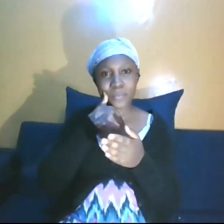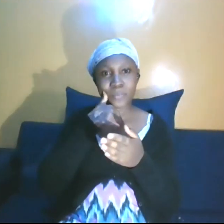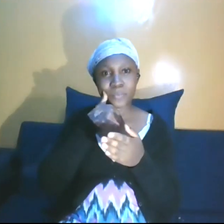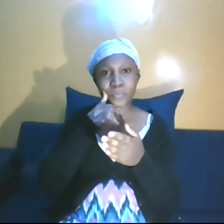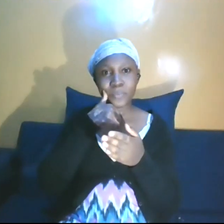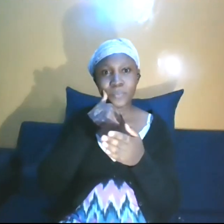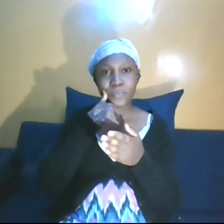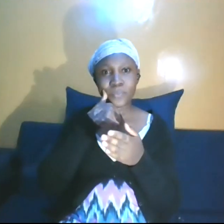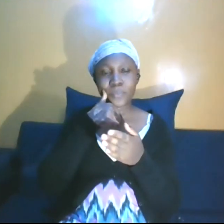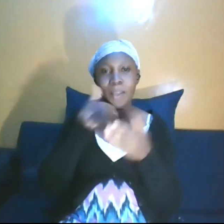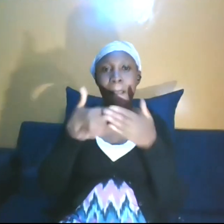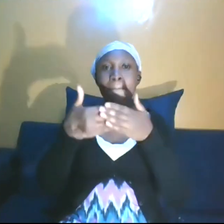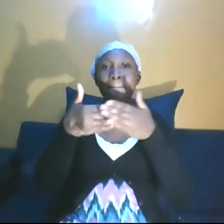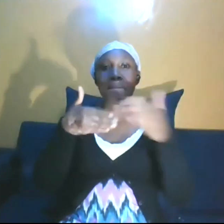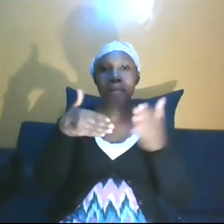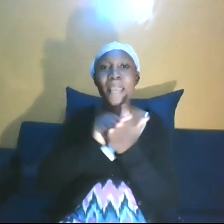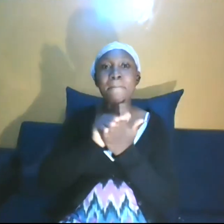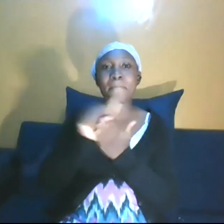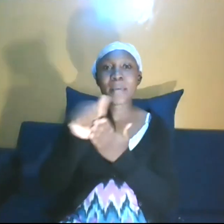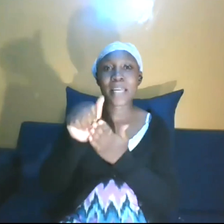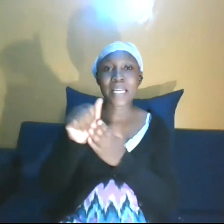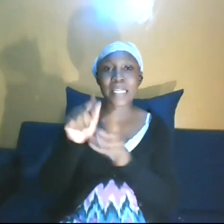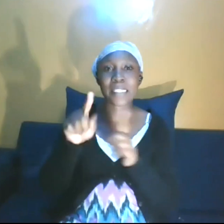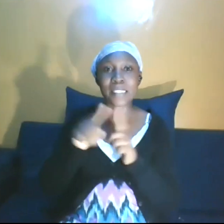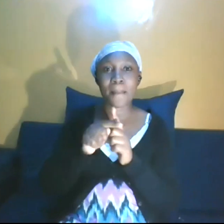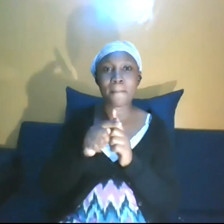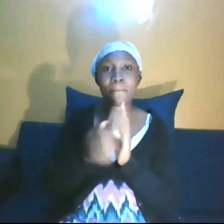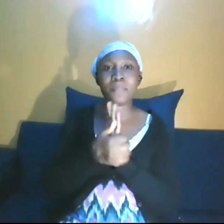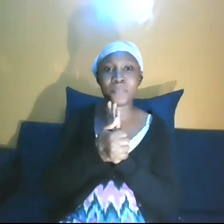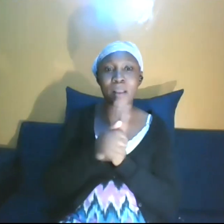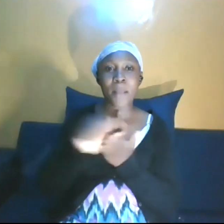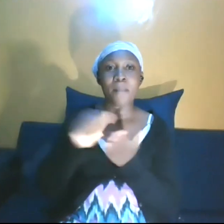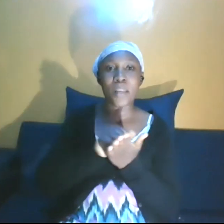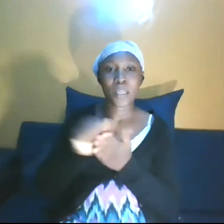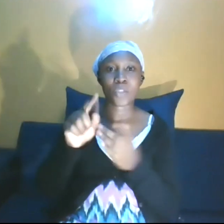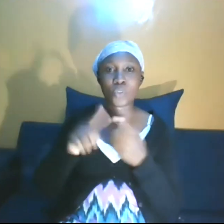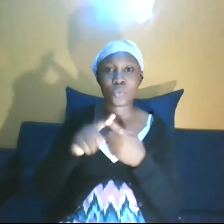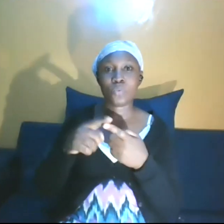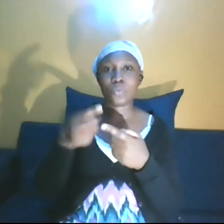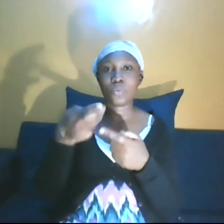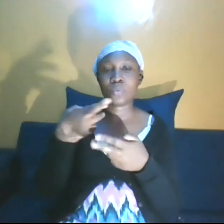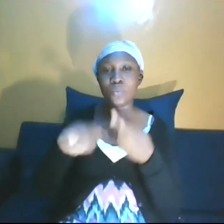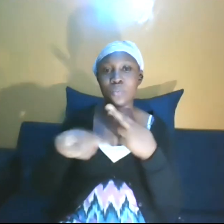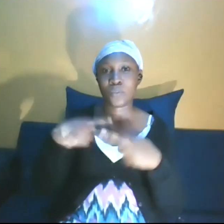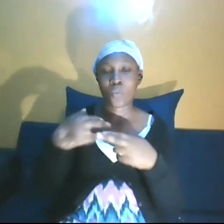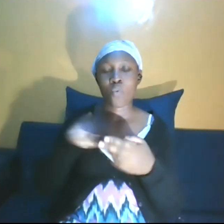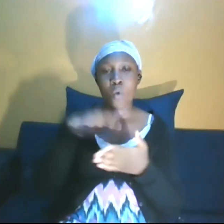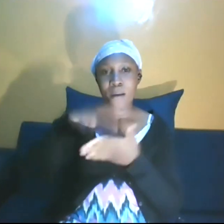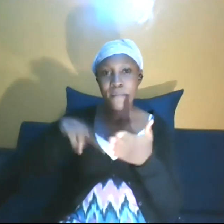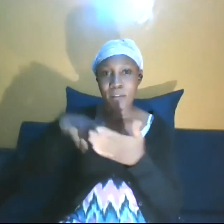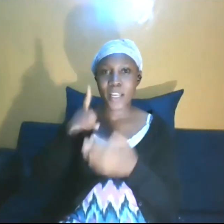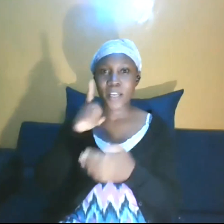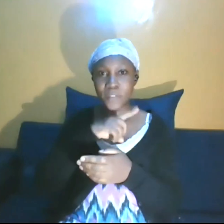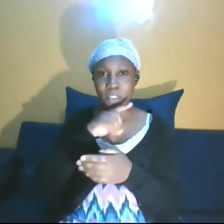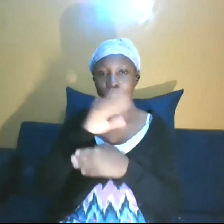preprint and publication to review today. I know you have read it and we are all gearing to